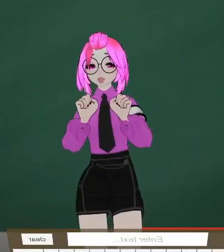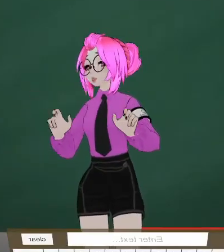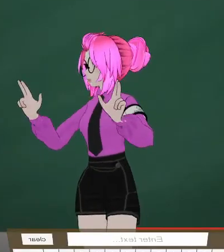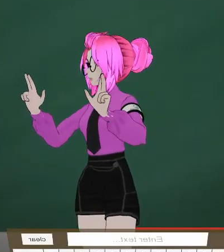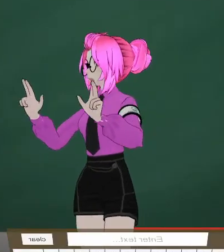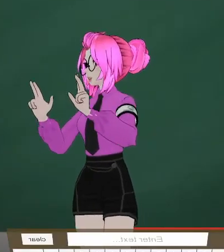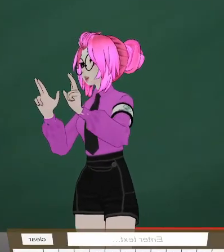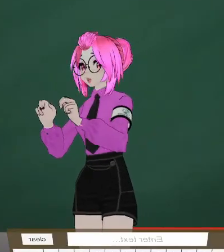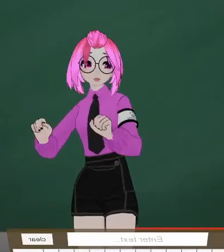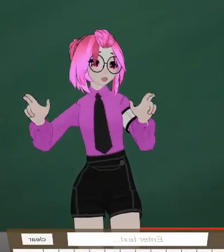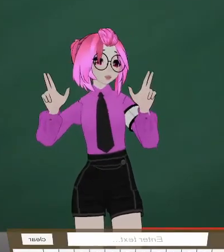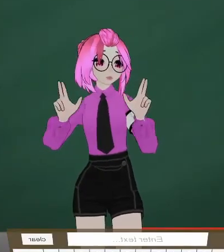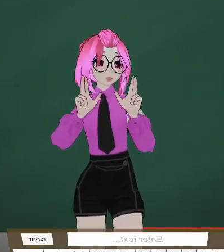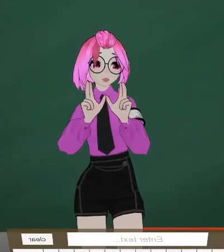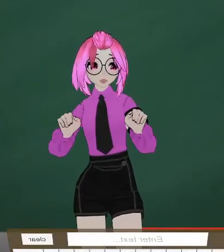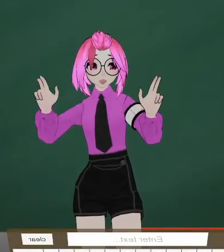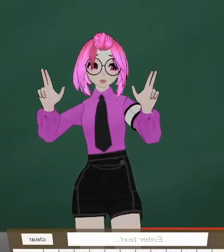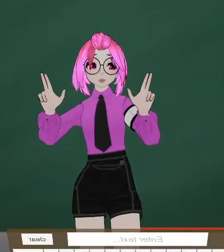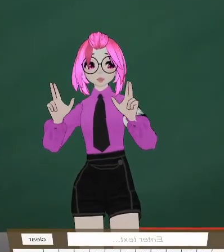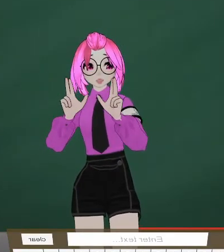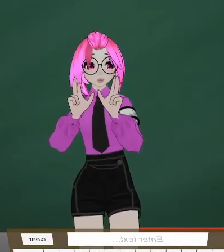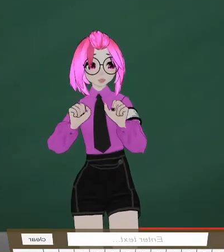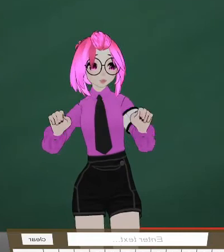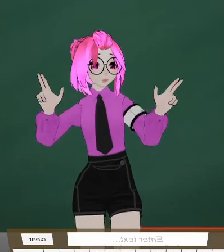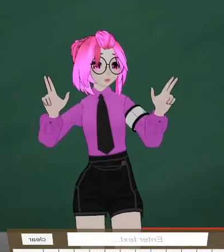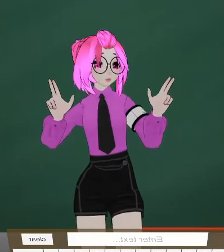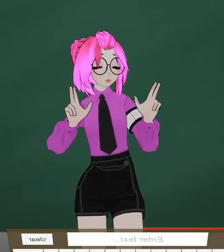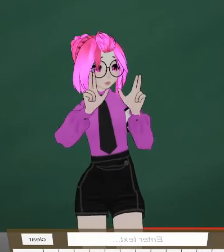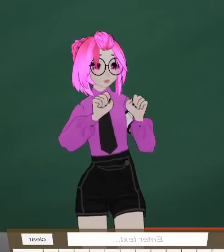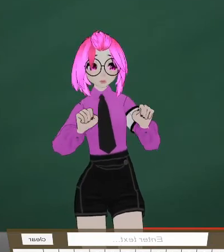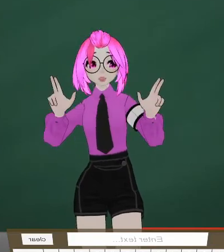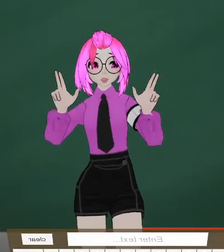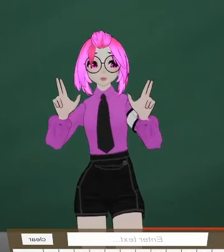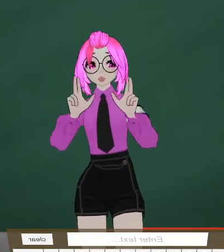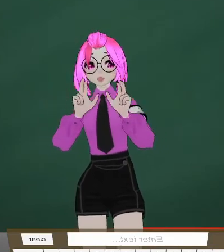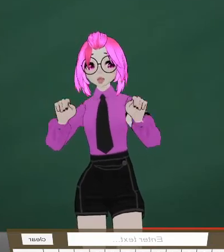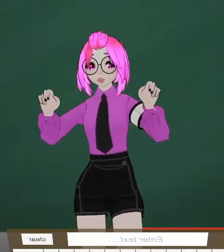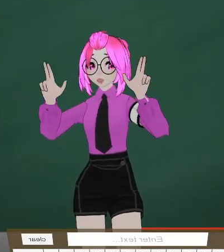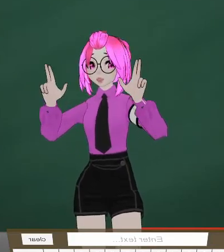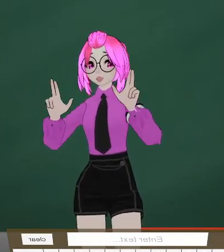okay thank you that's how i sign it okay cool i learned something new today